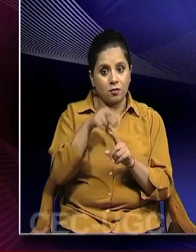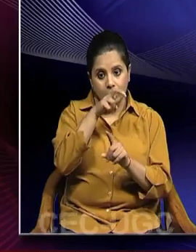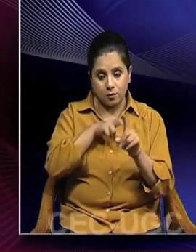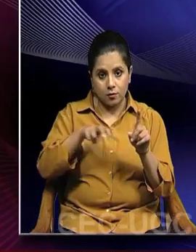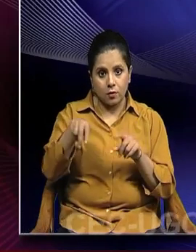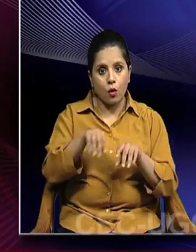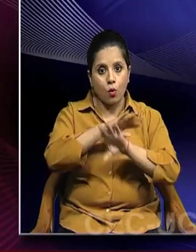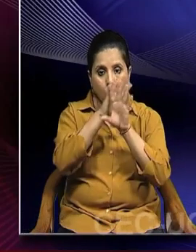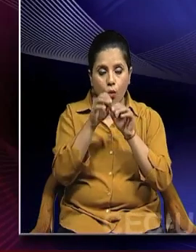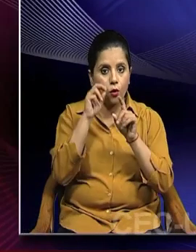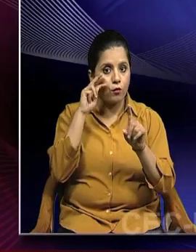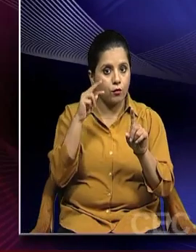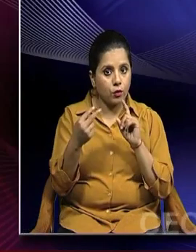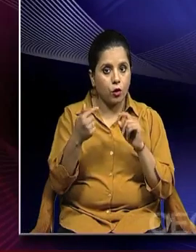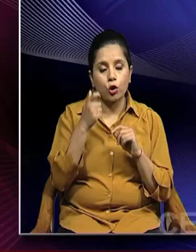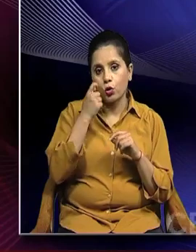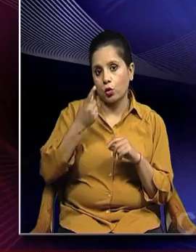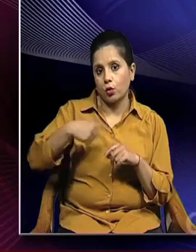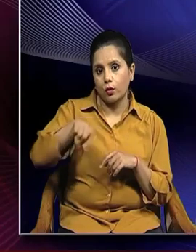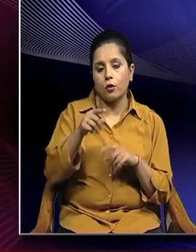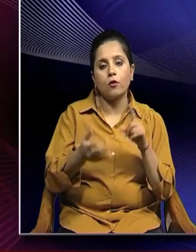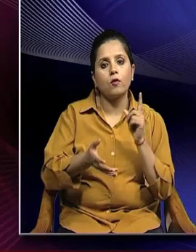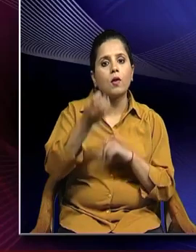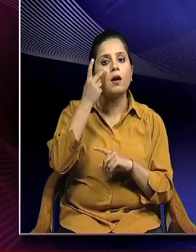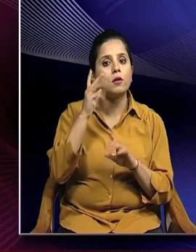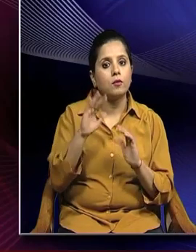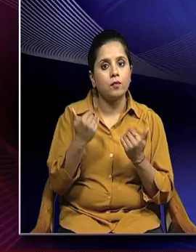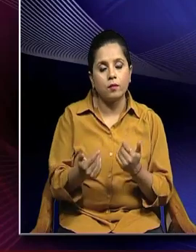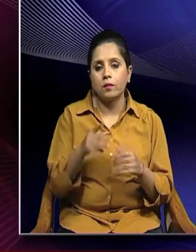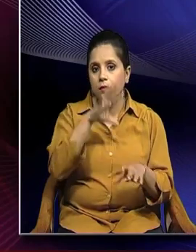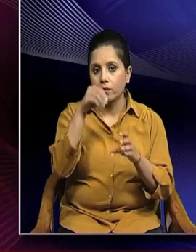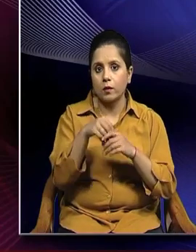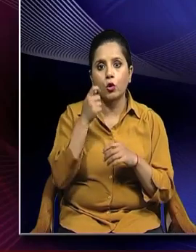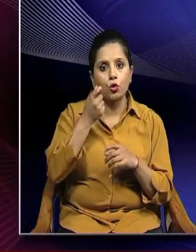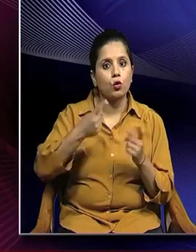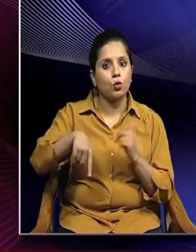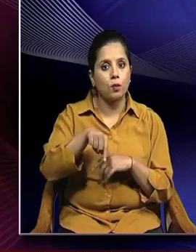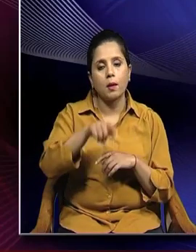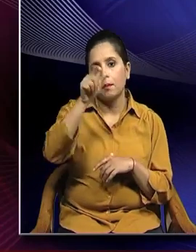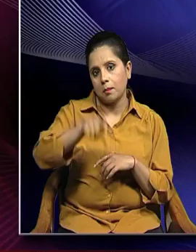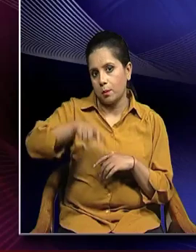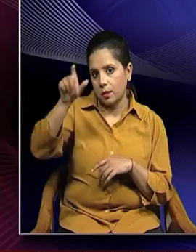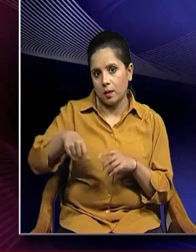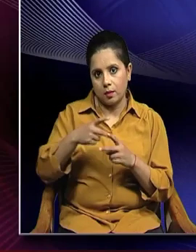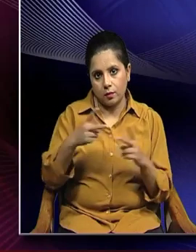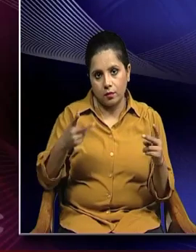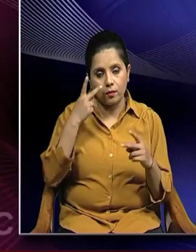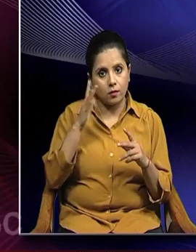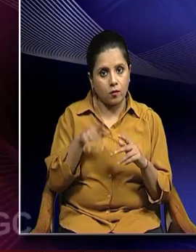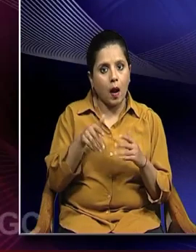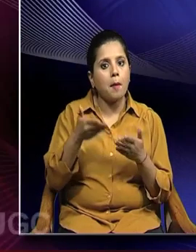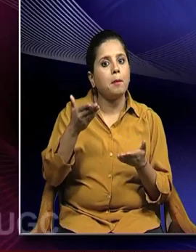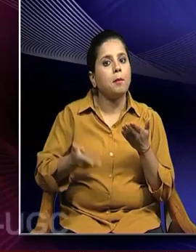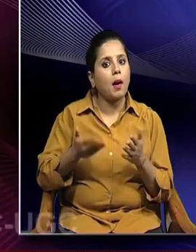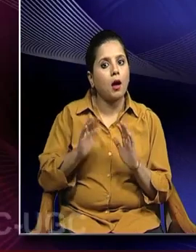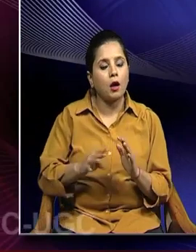holistic view of the human, you will find that it considers human being as individuals seeking a balance